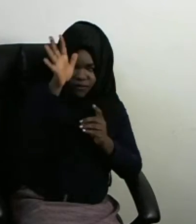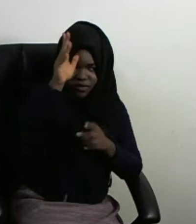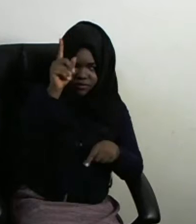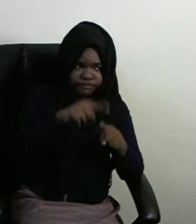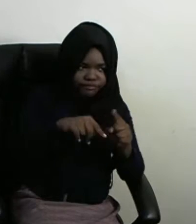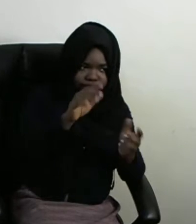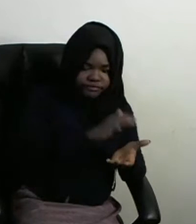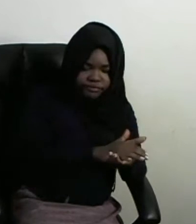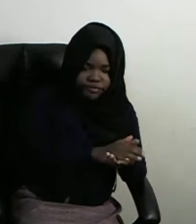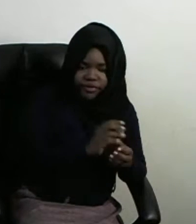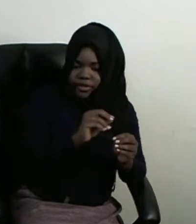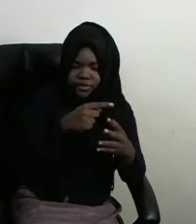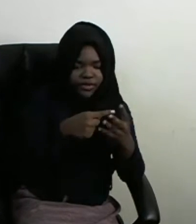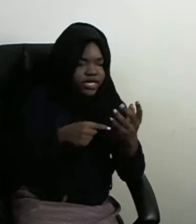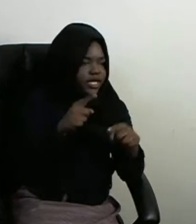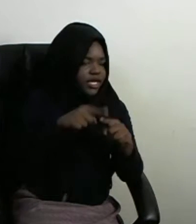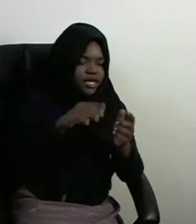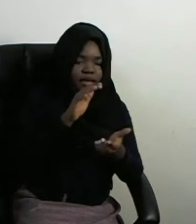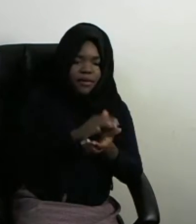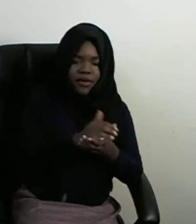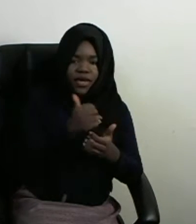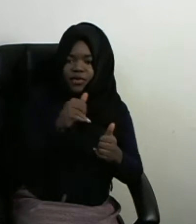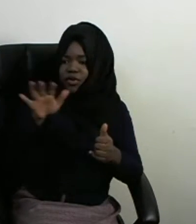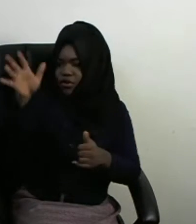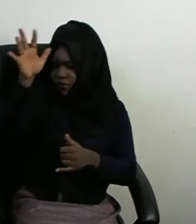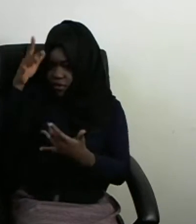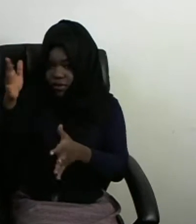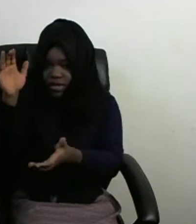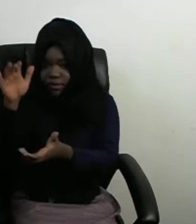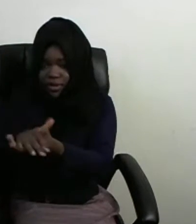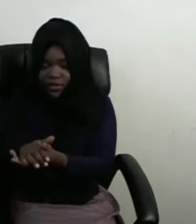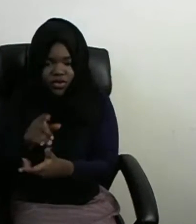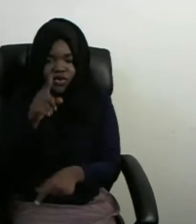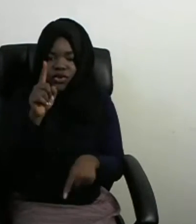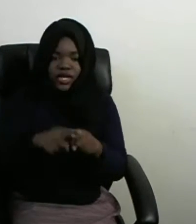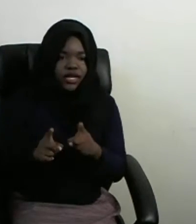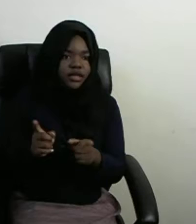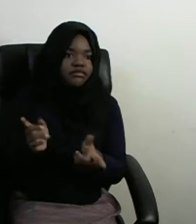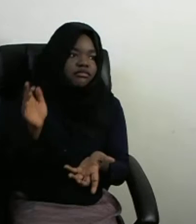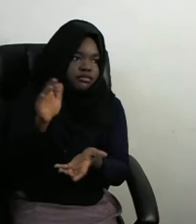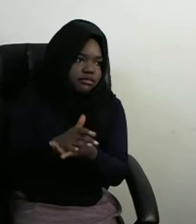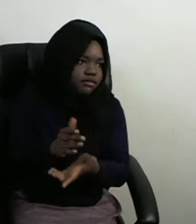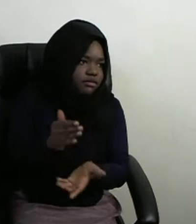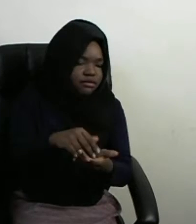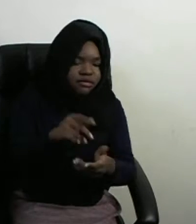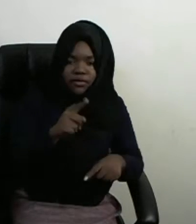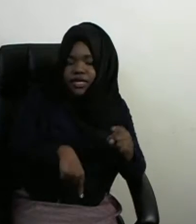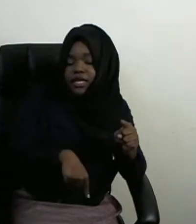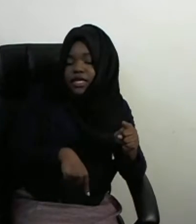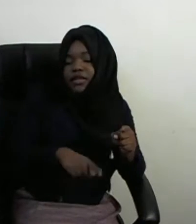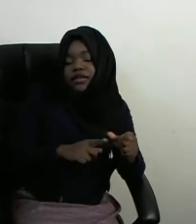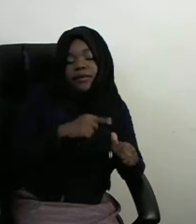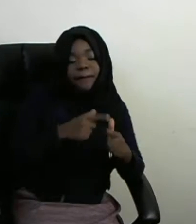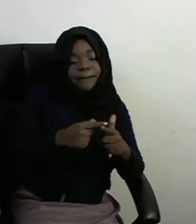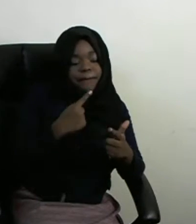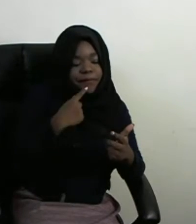father, none of the above. Anyone your father marries, you cannot marry them. Then it